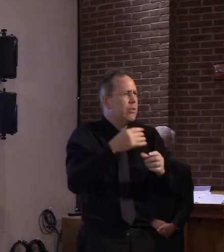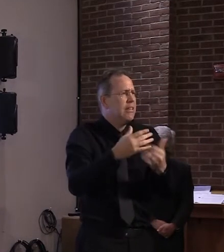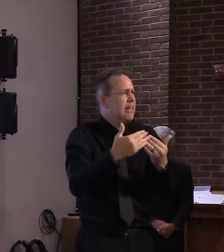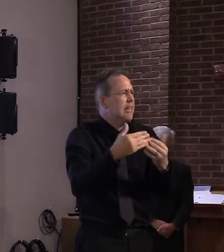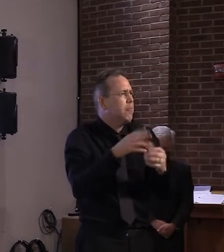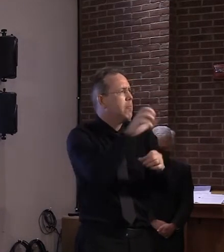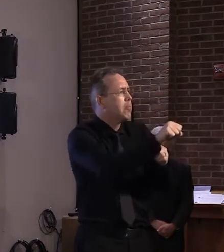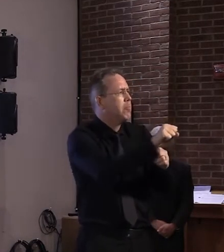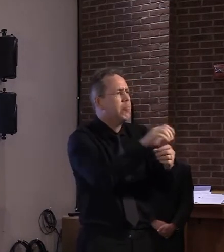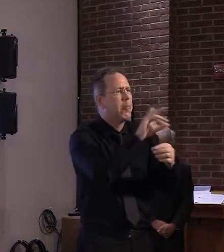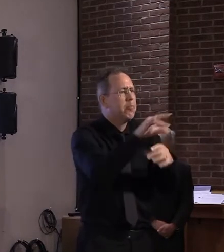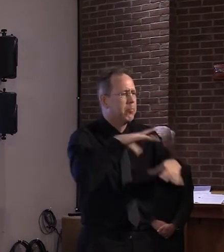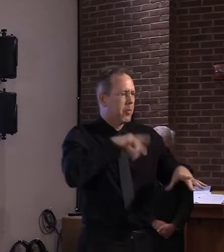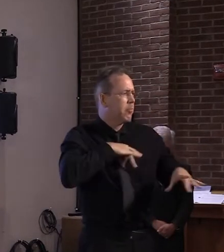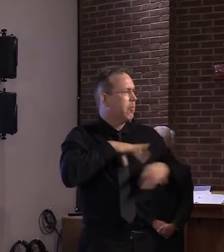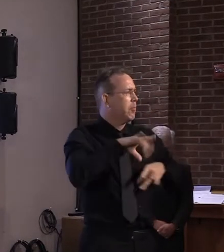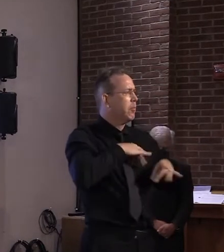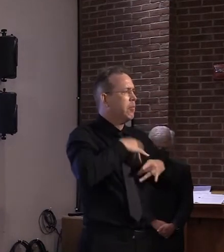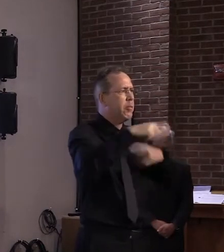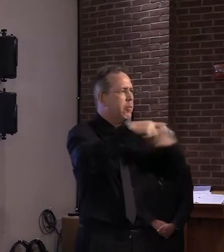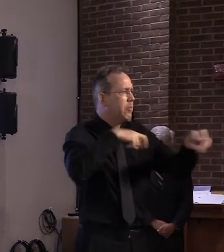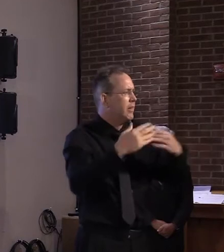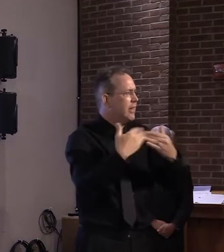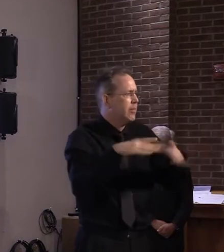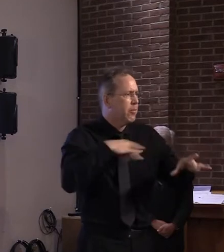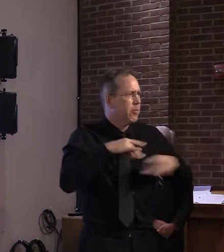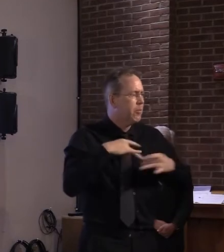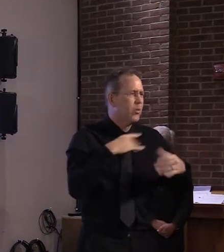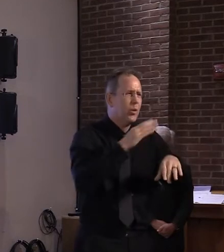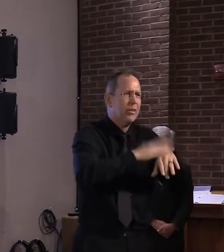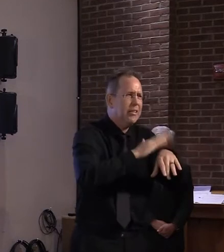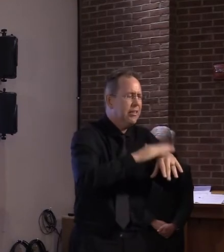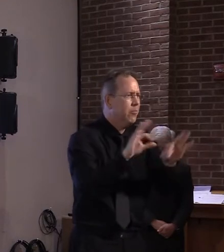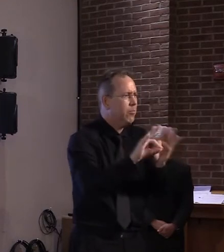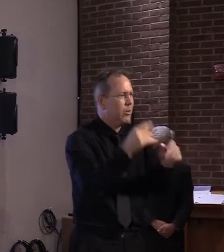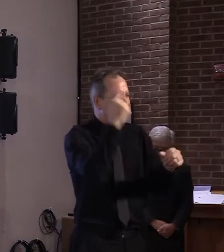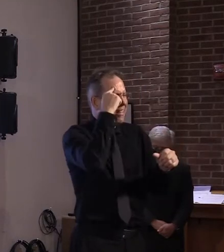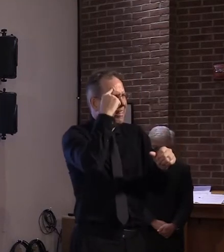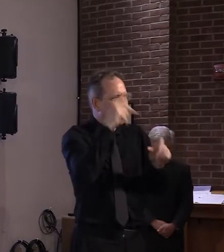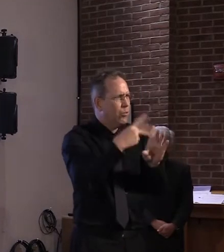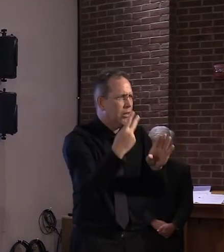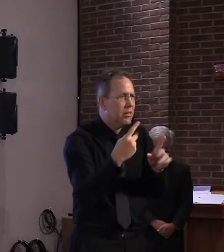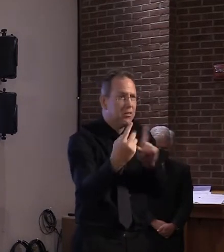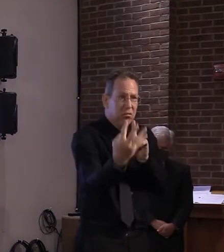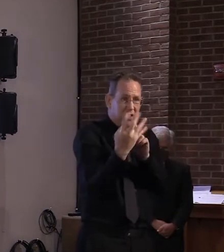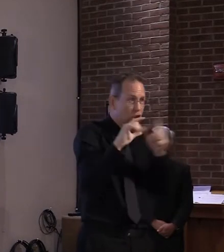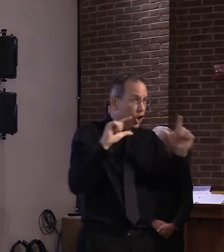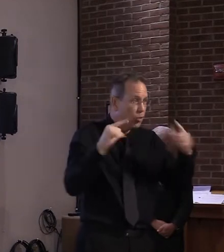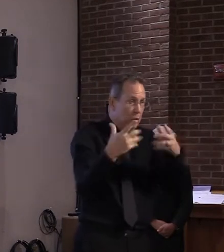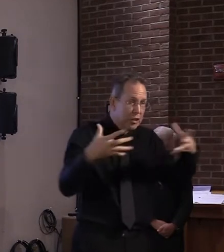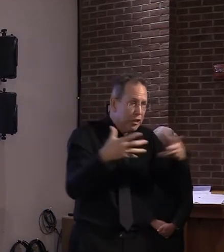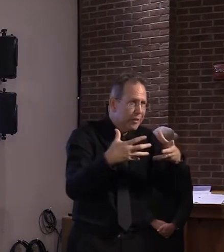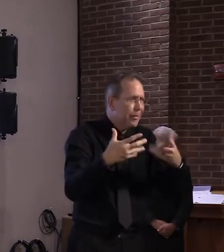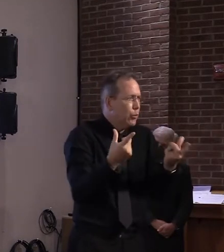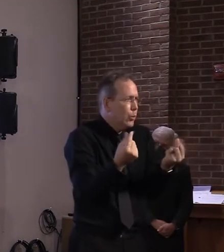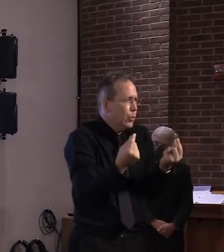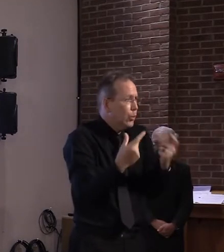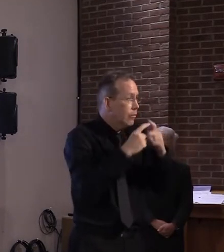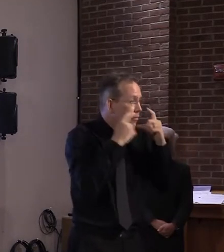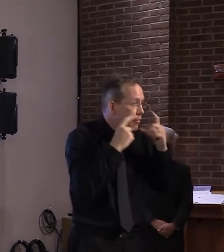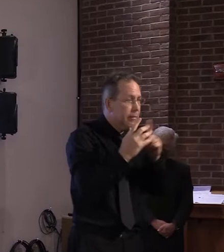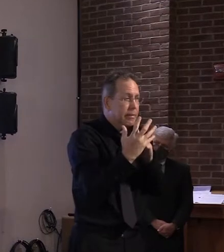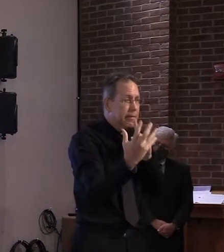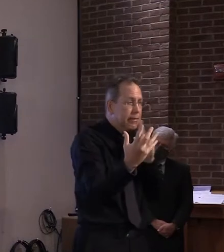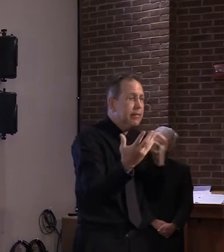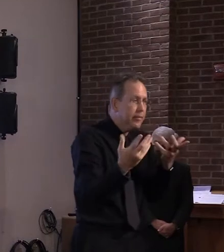I want to spend a few moments discussing a couple topics that came up at the last press conference. First was the issue of what